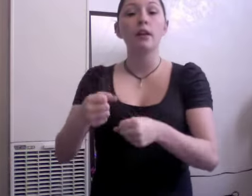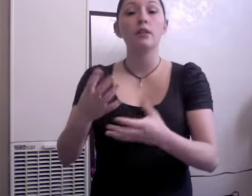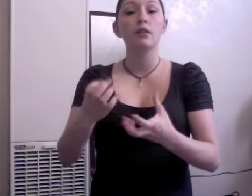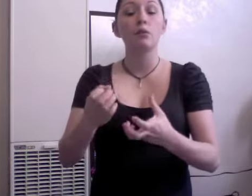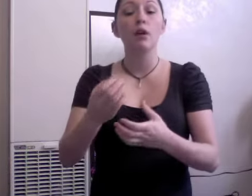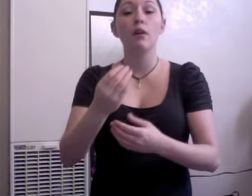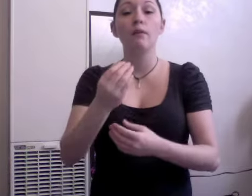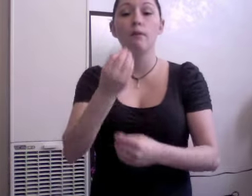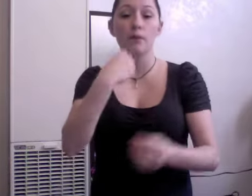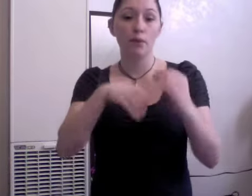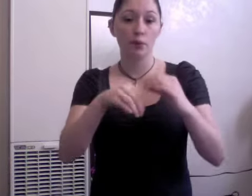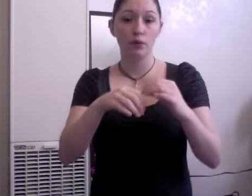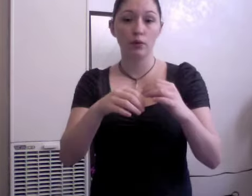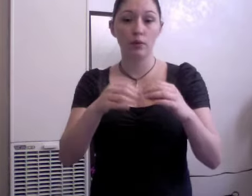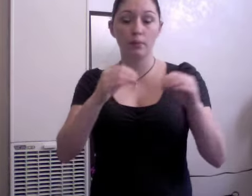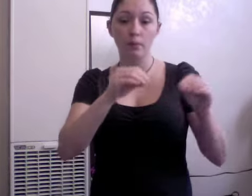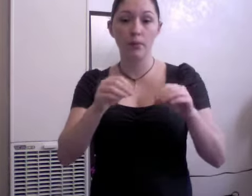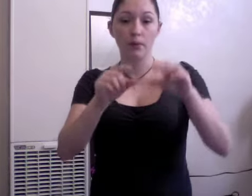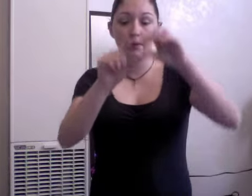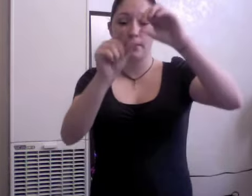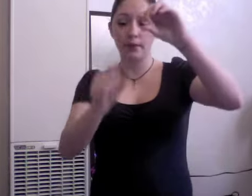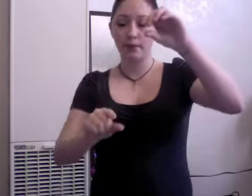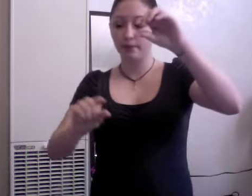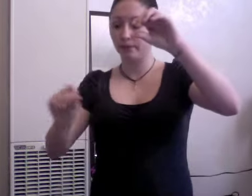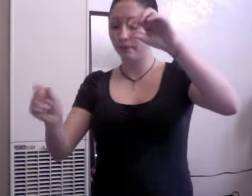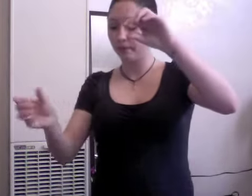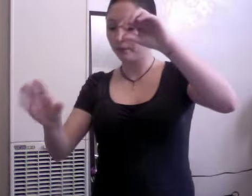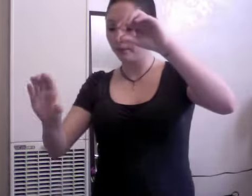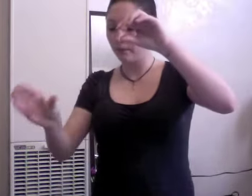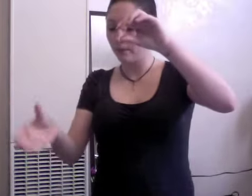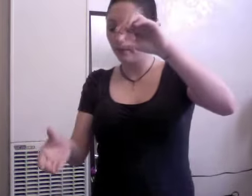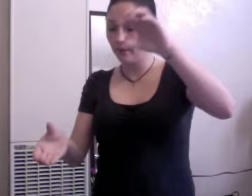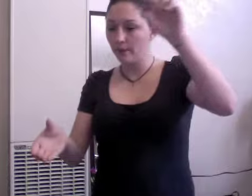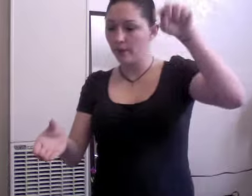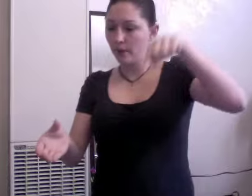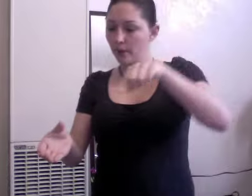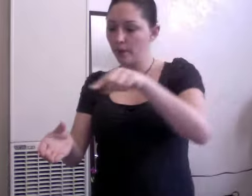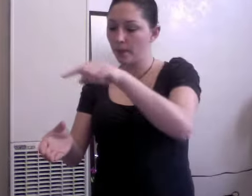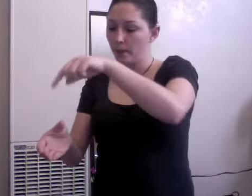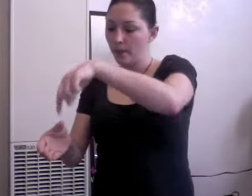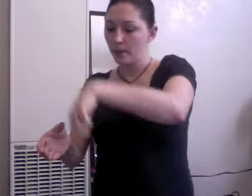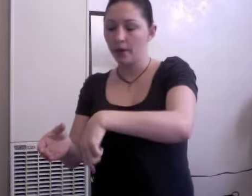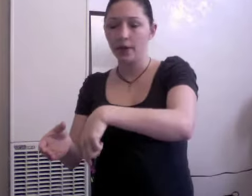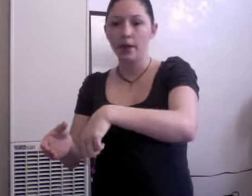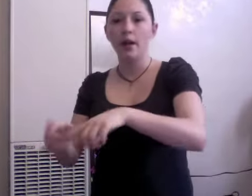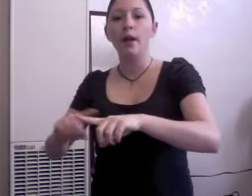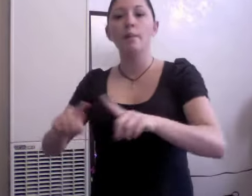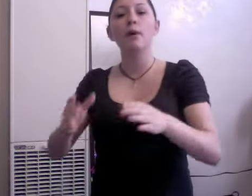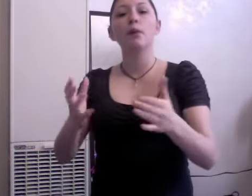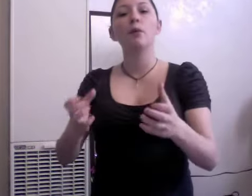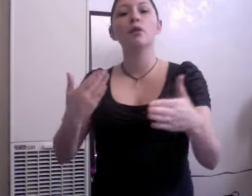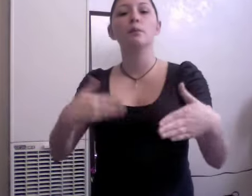food from going through from your esophagus into your stomach, but it does want to prevent food from coming back up,